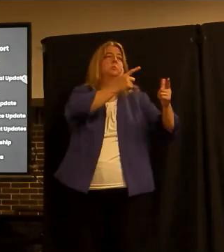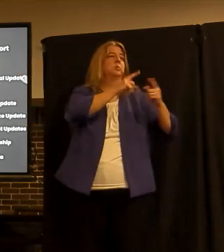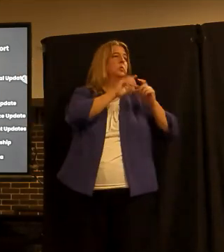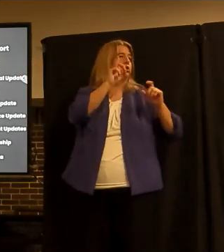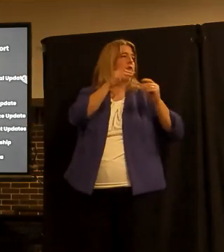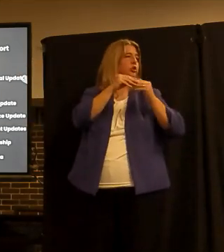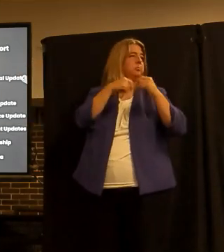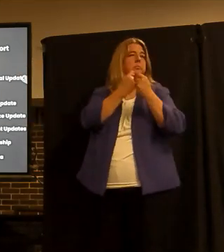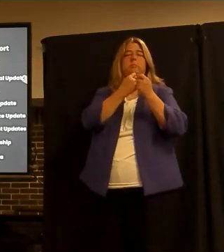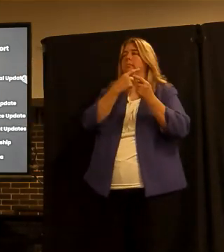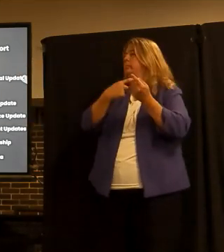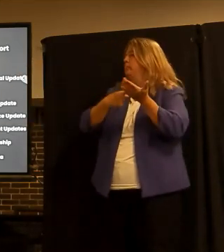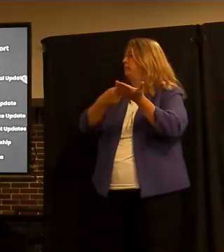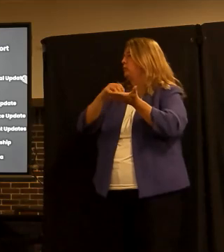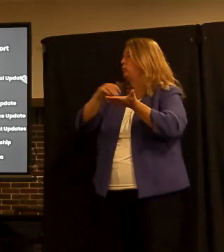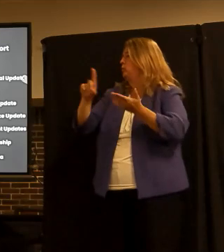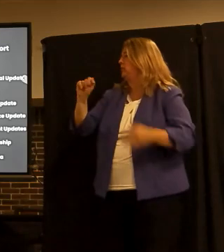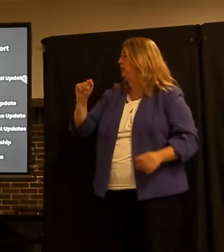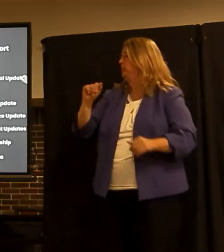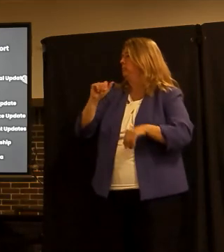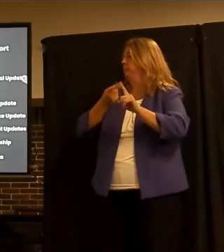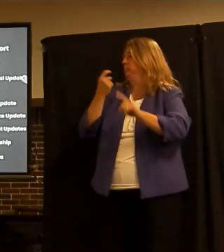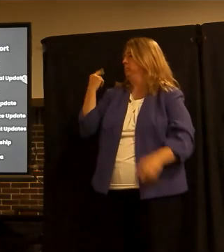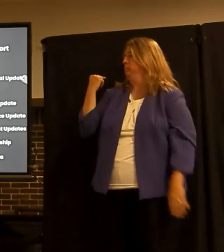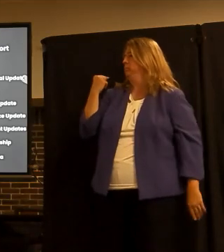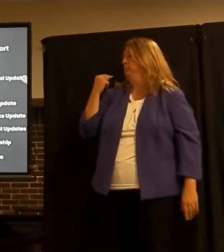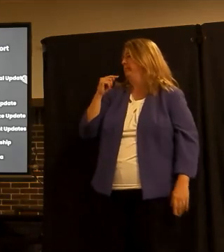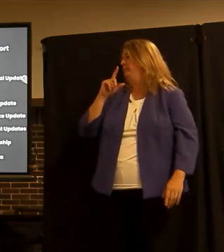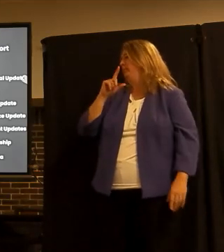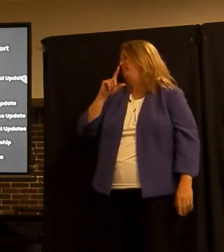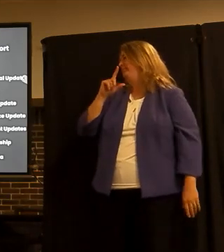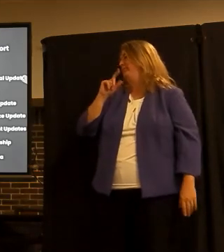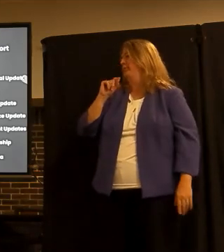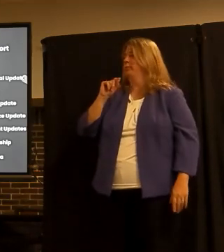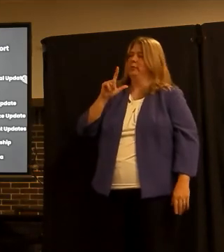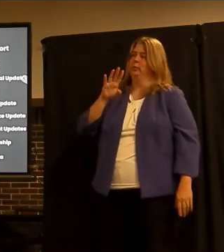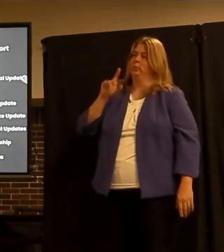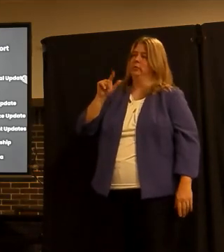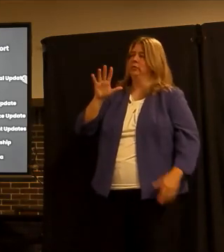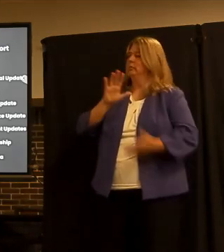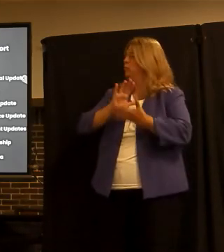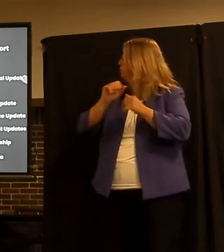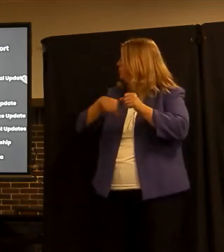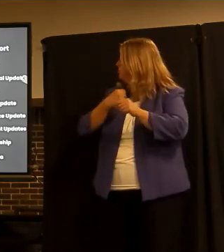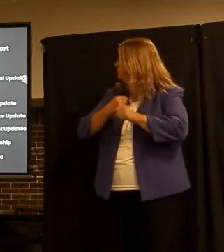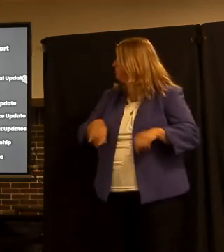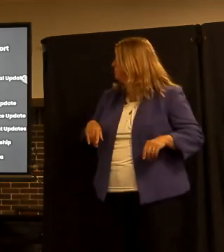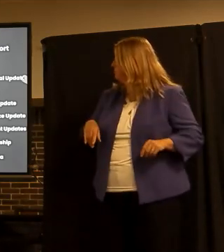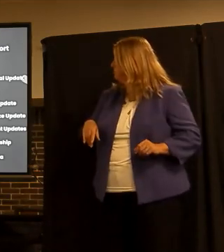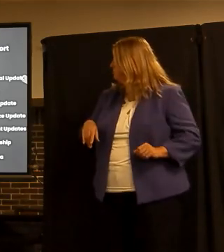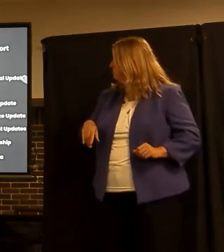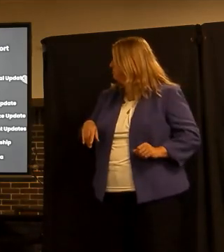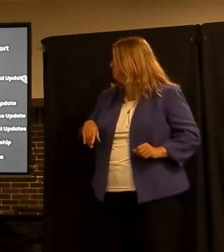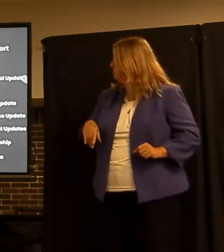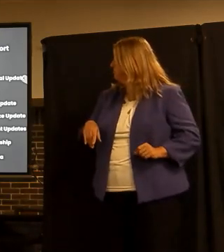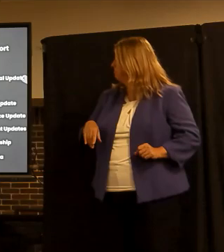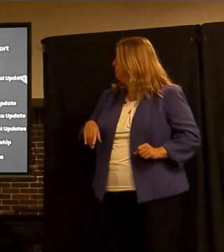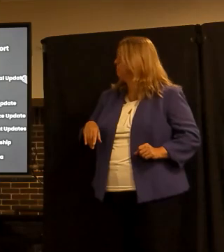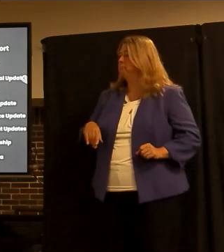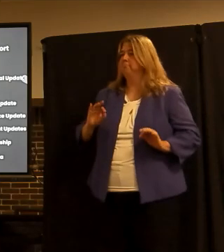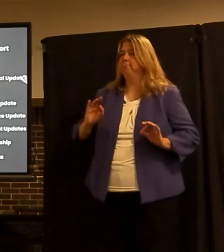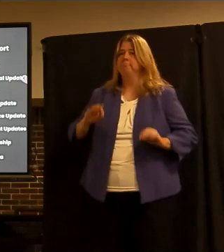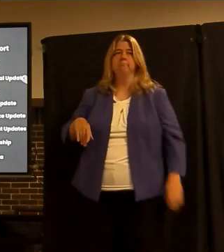information about that soon. As I mentioned, after I go through my agenda, the education leadership team will go through the student